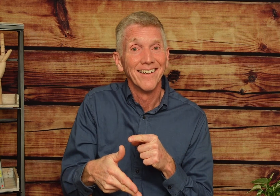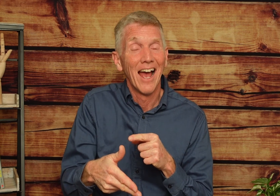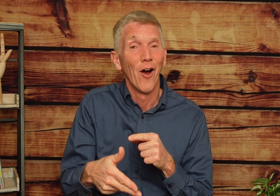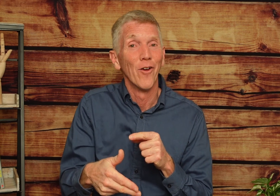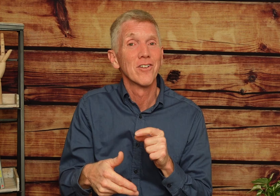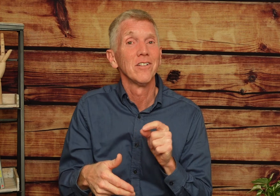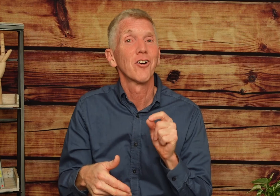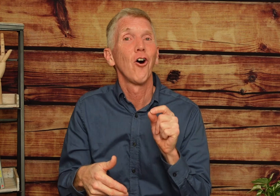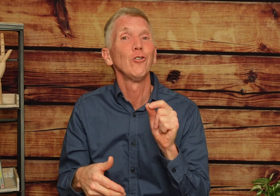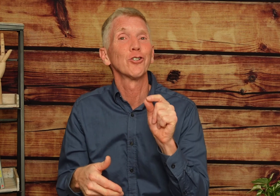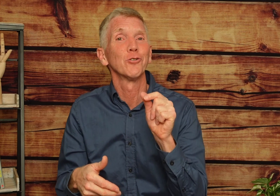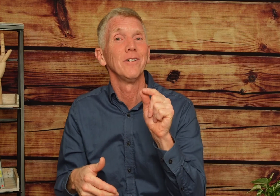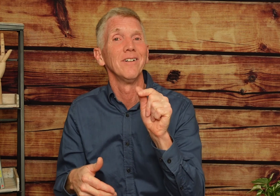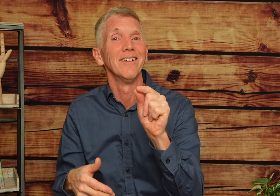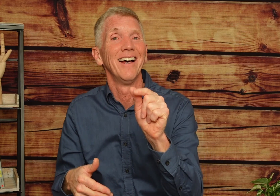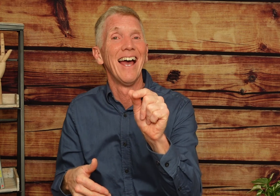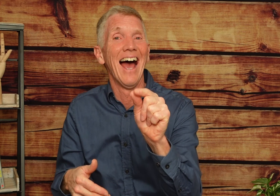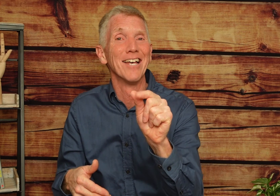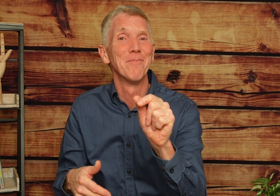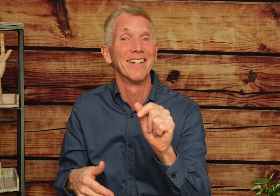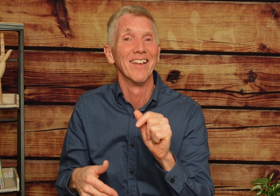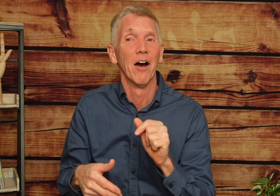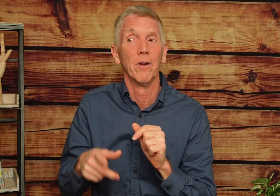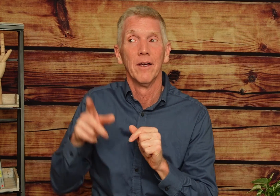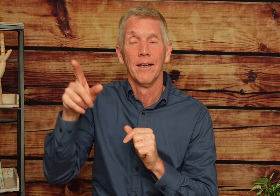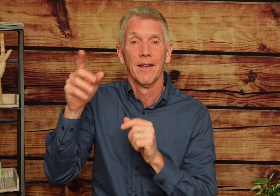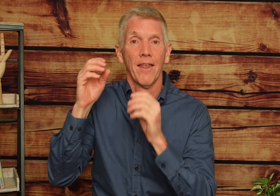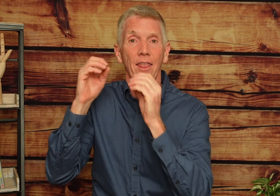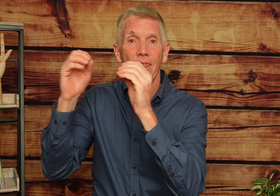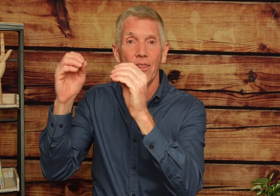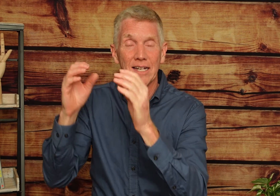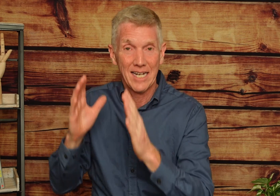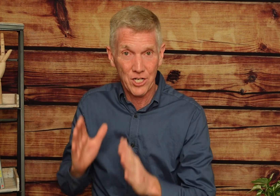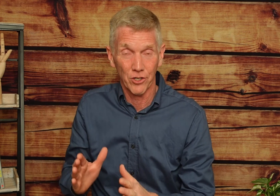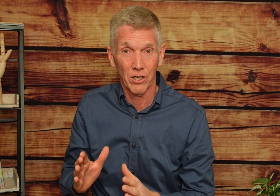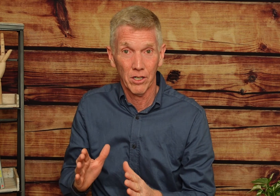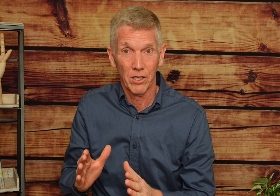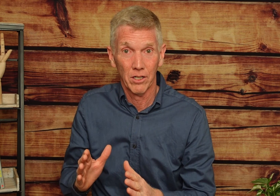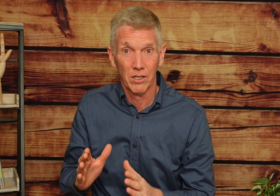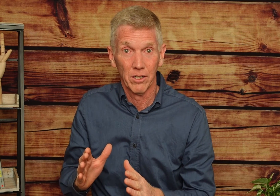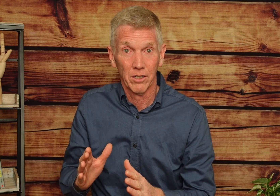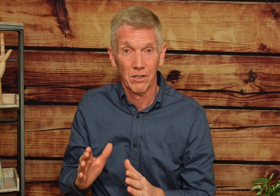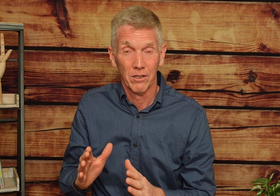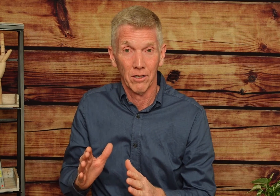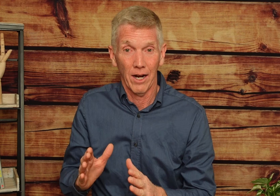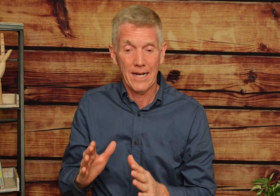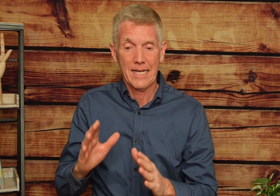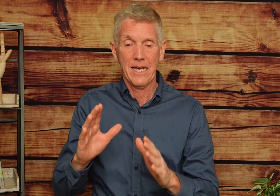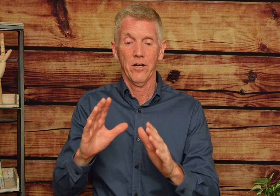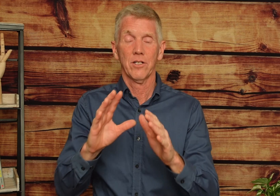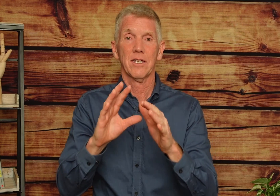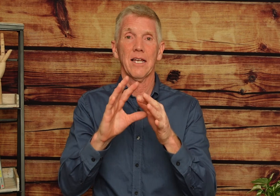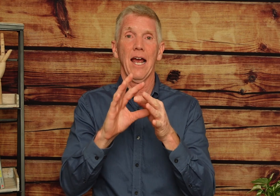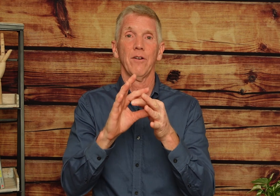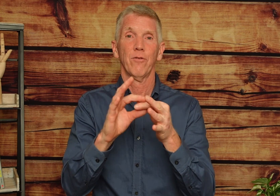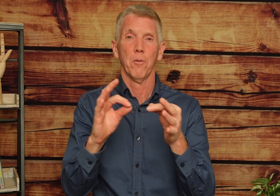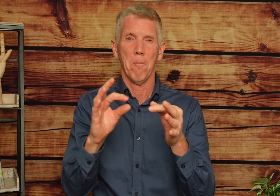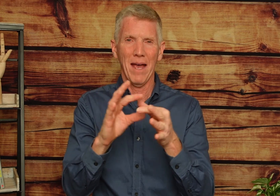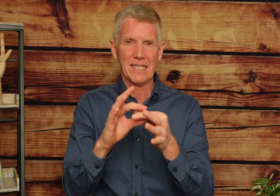Now, there's a little cultural aspect to that one. The teacher, right? Here's the sign for